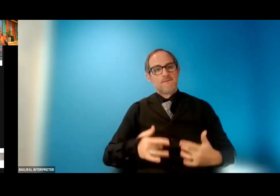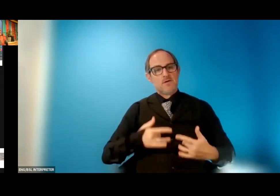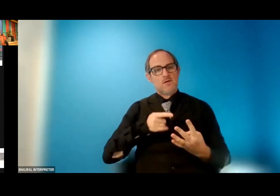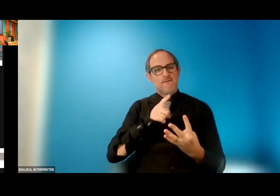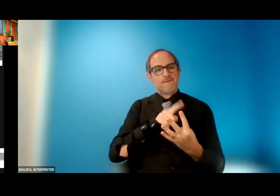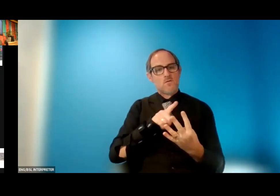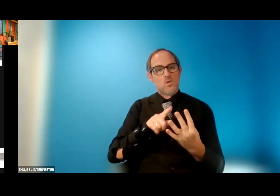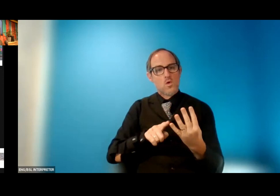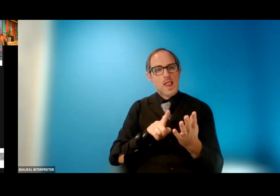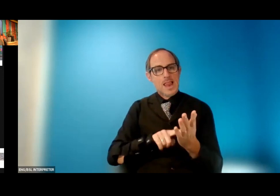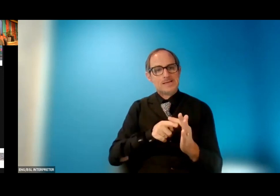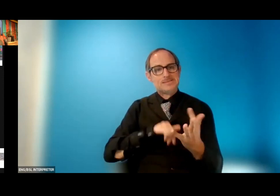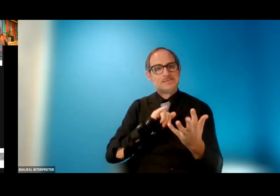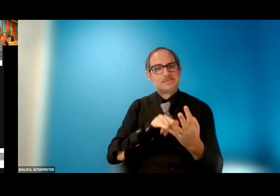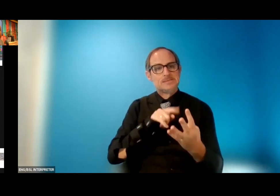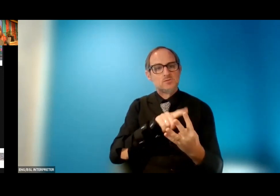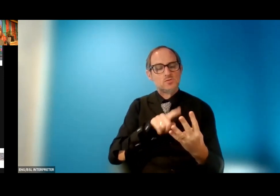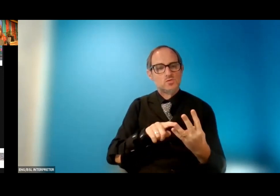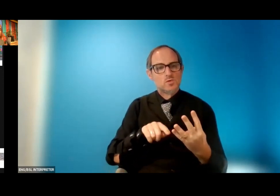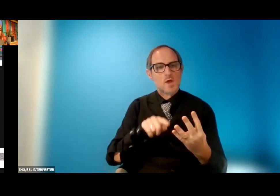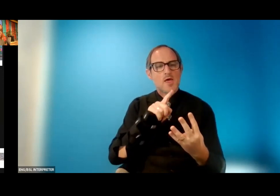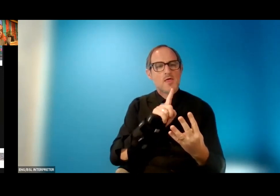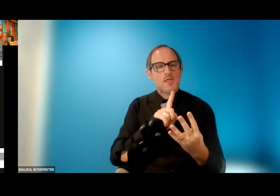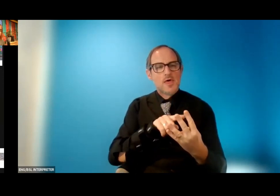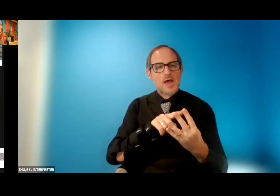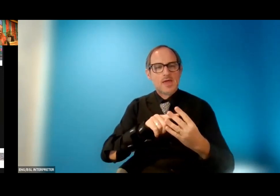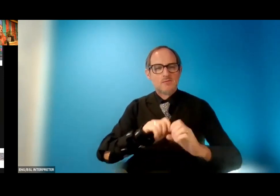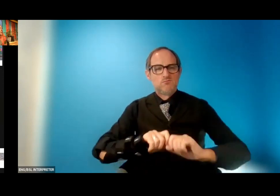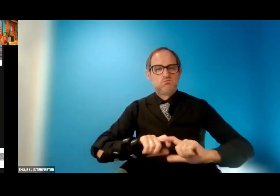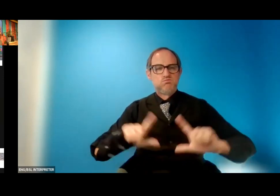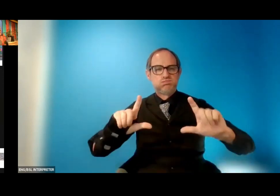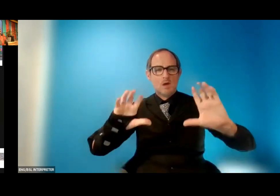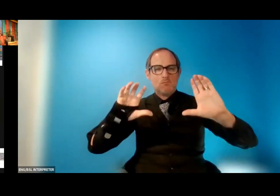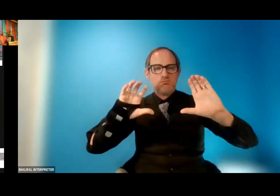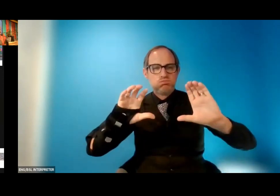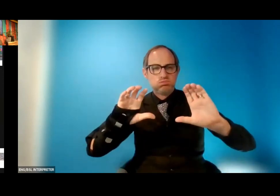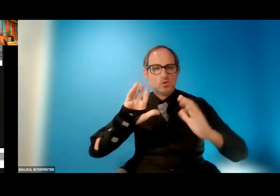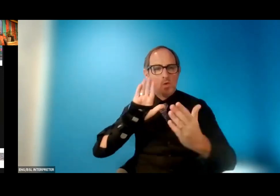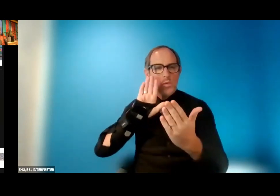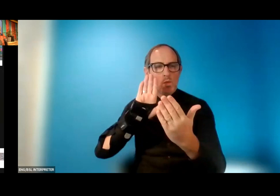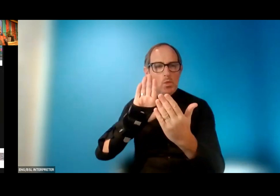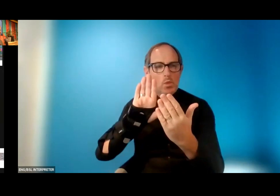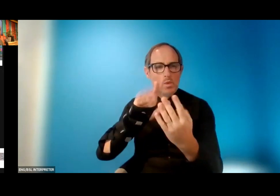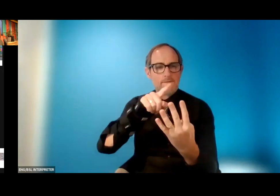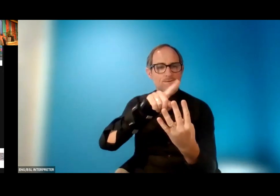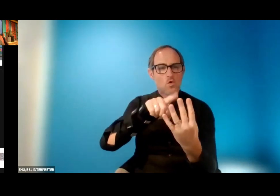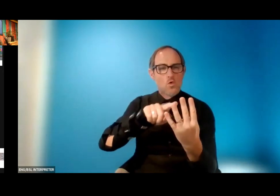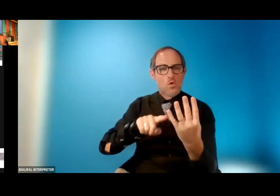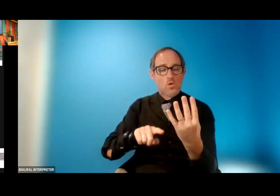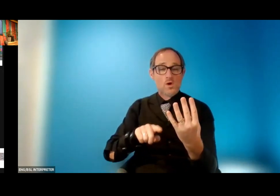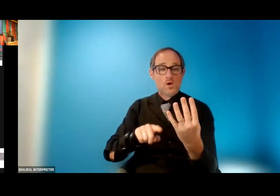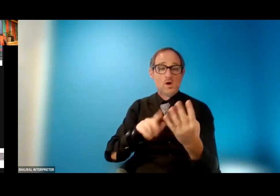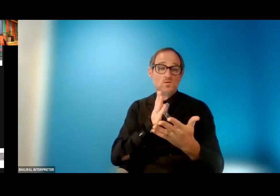that they lend themselves to be playful. And we often underestimate how important this is, but we need